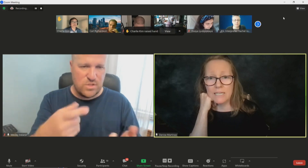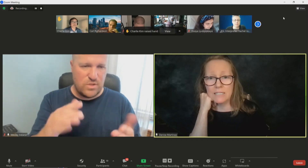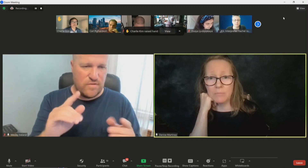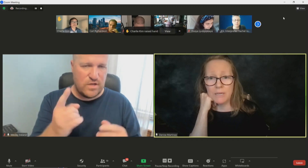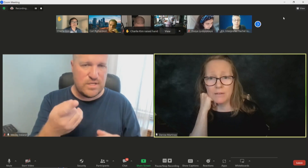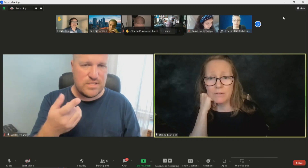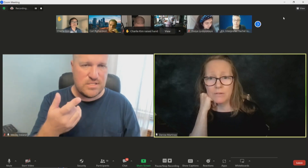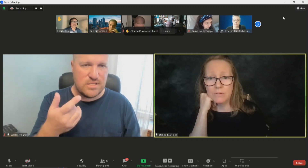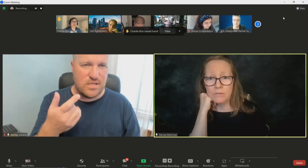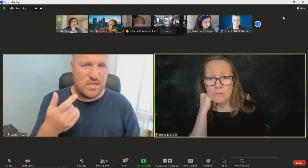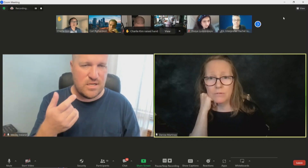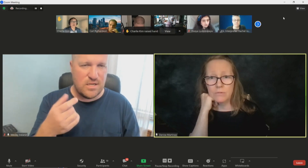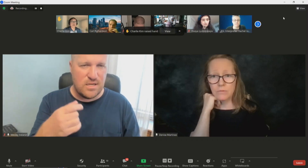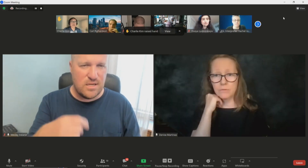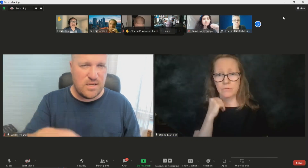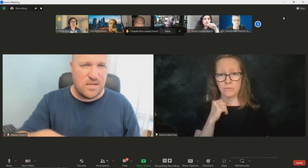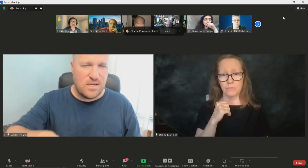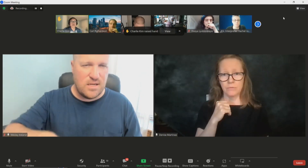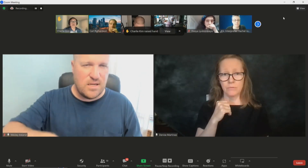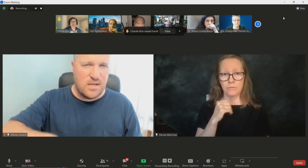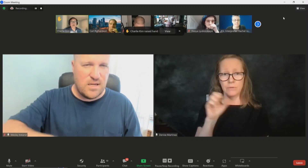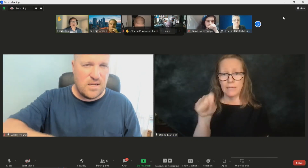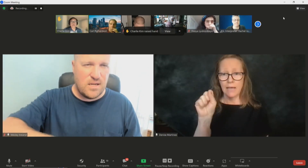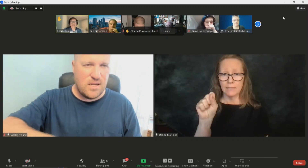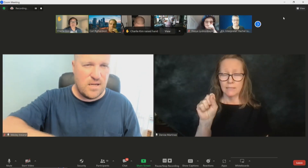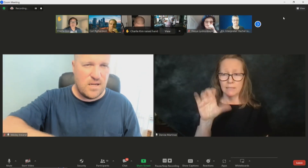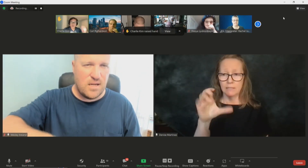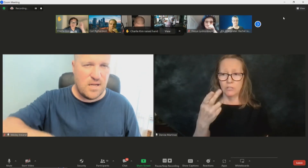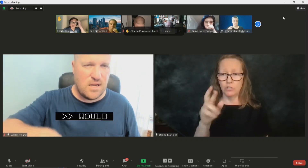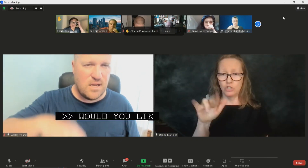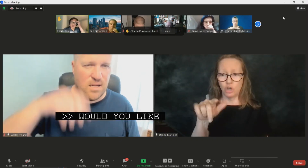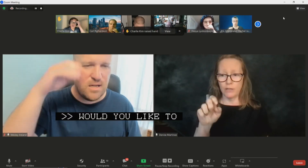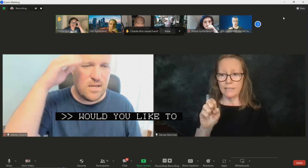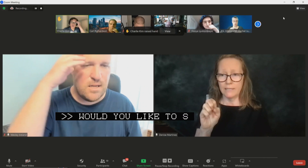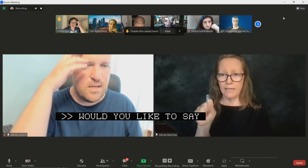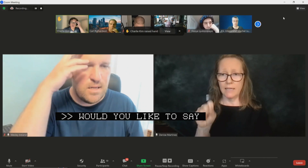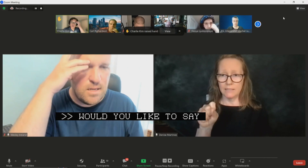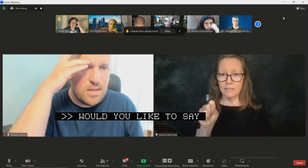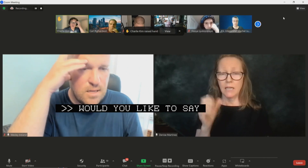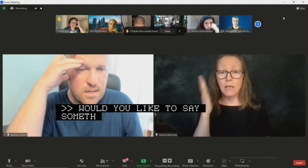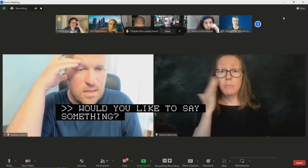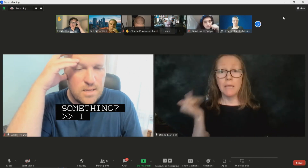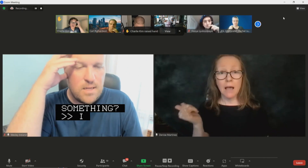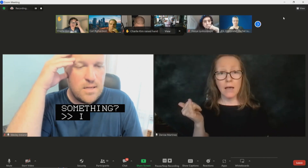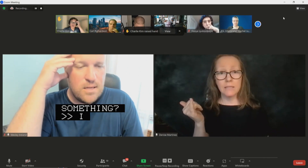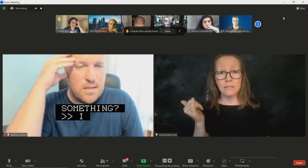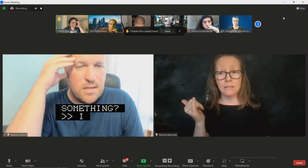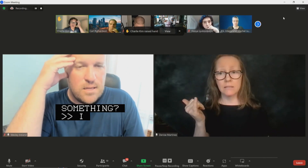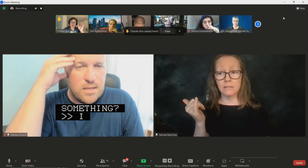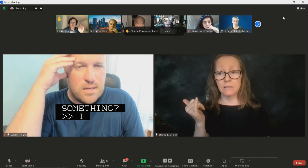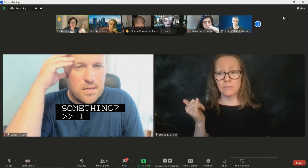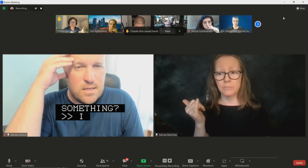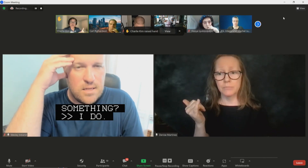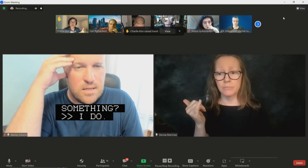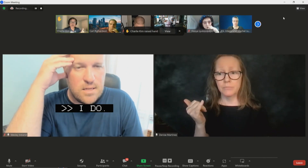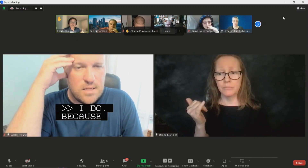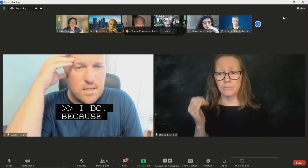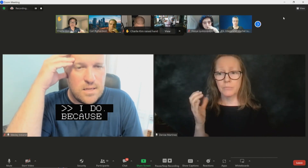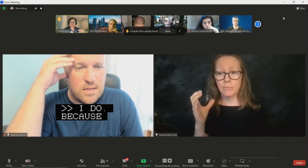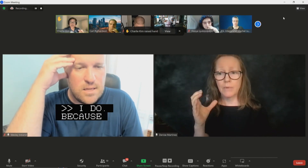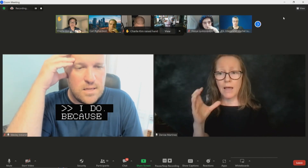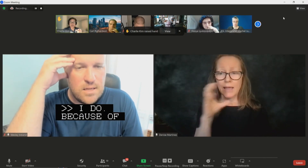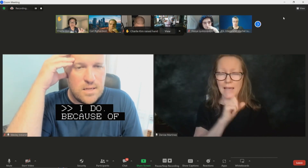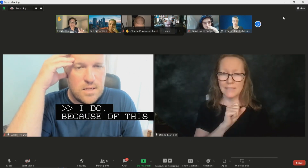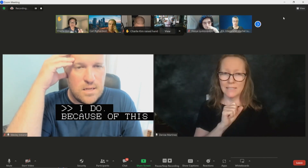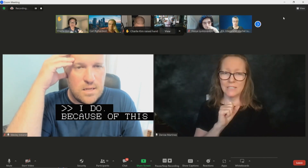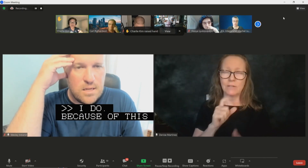you like to say something? I do, and because of this, I guess I have, first it's a question